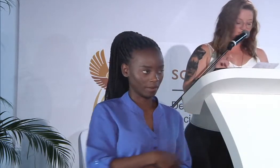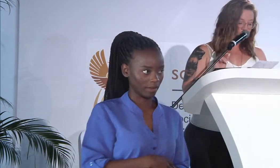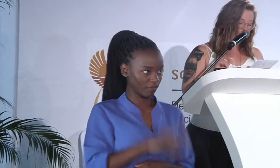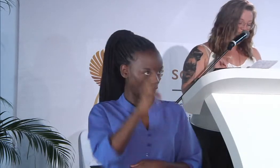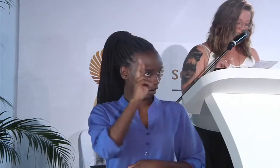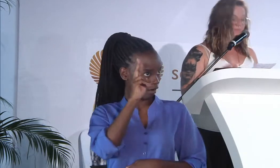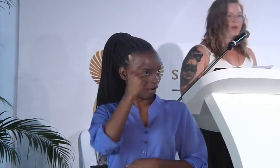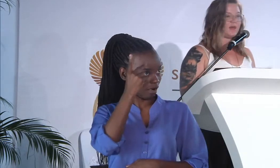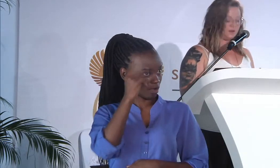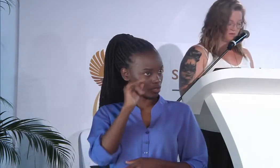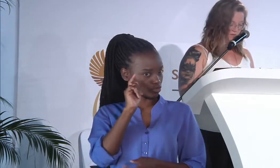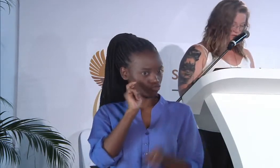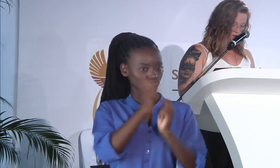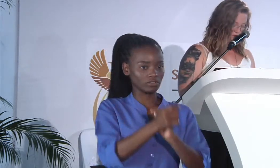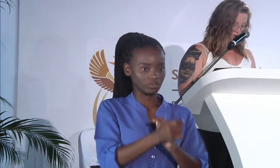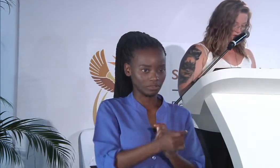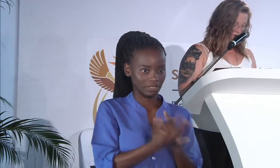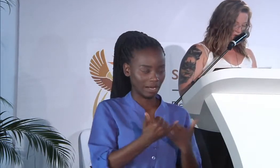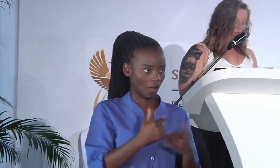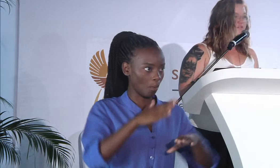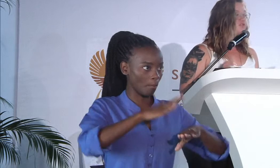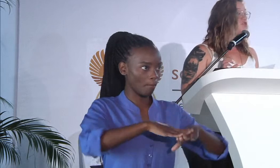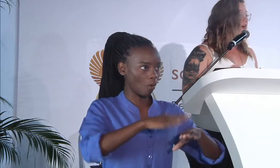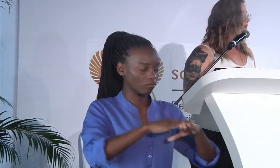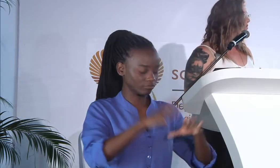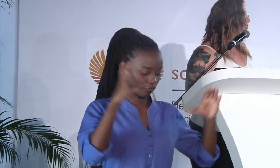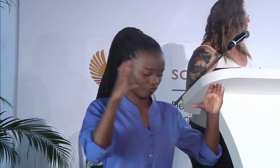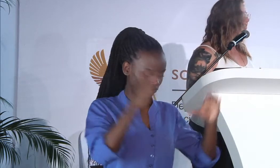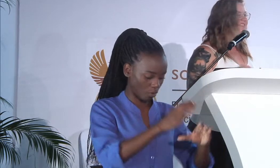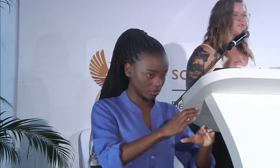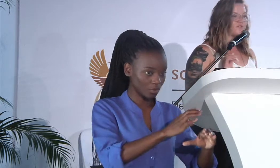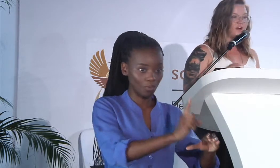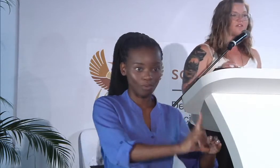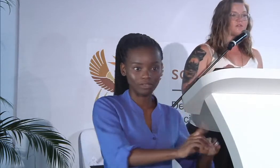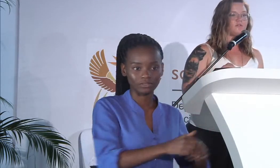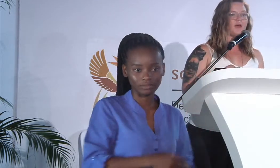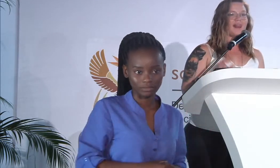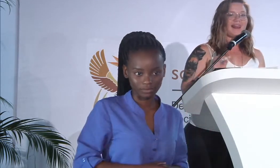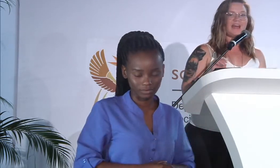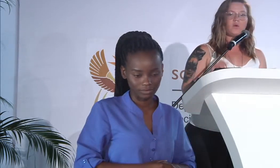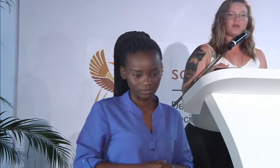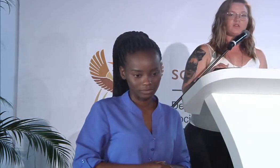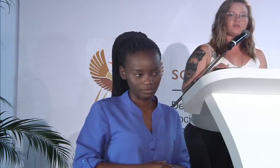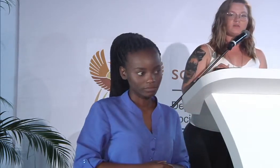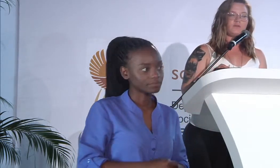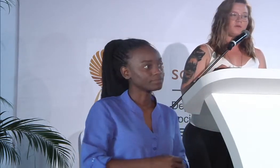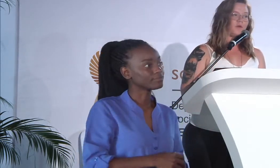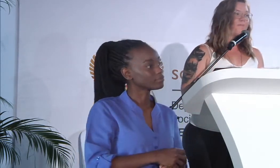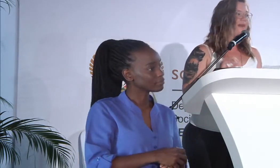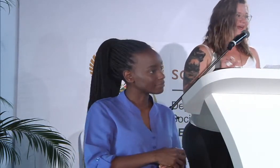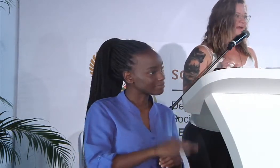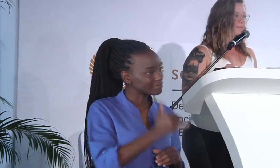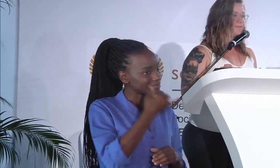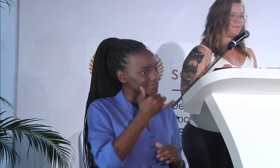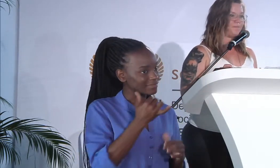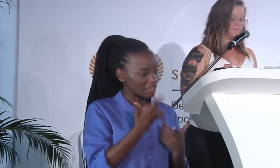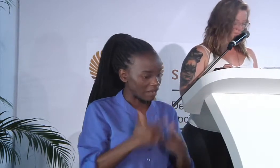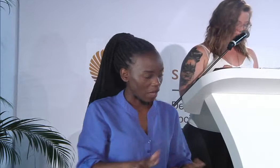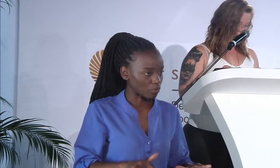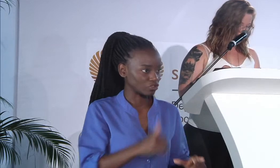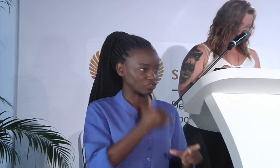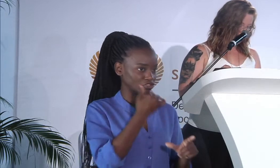Attention must be paid to challenge the destructive language, blame,